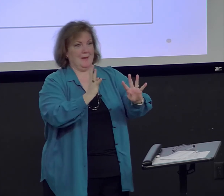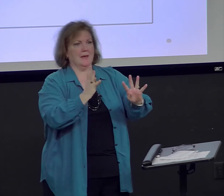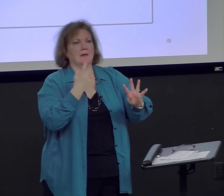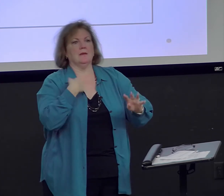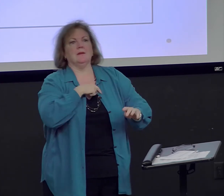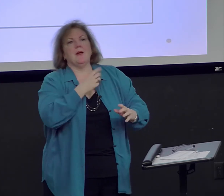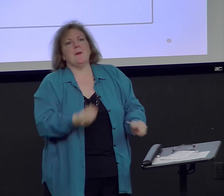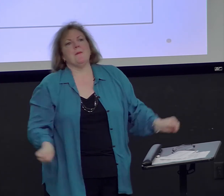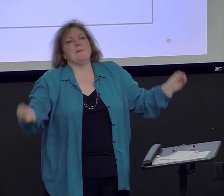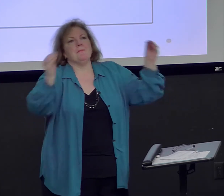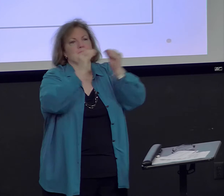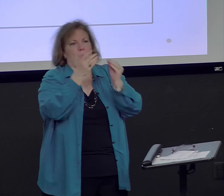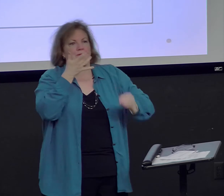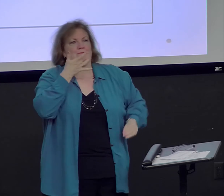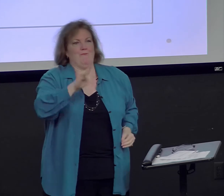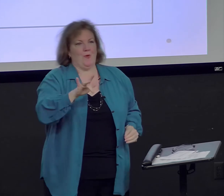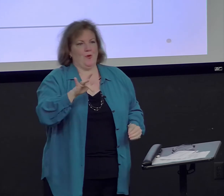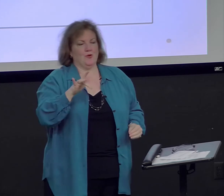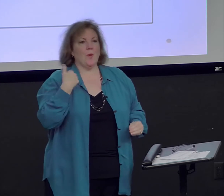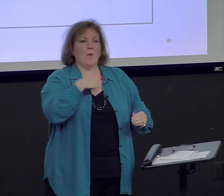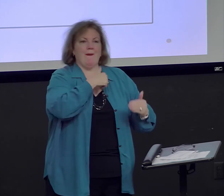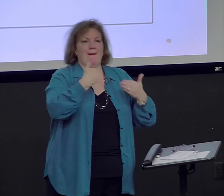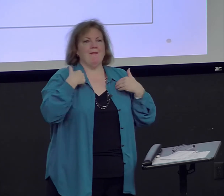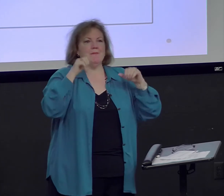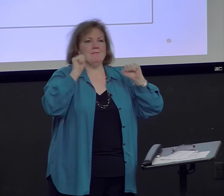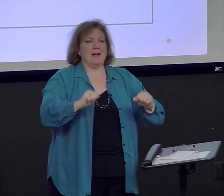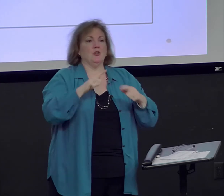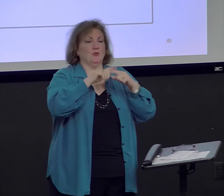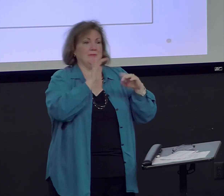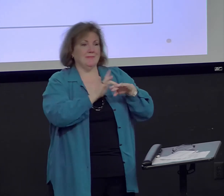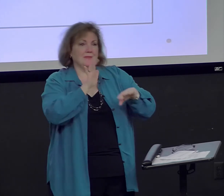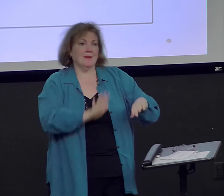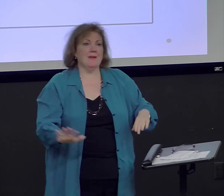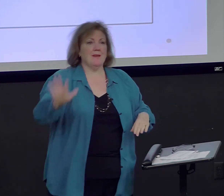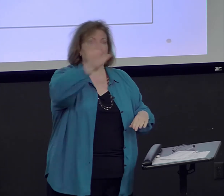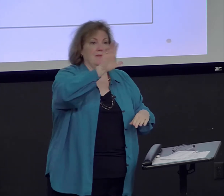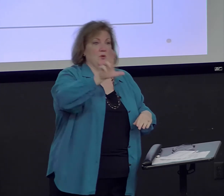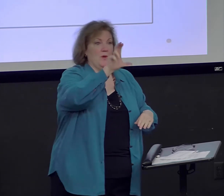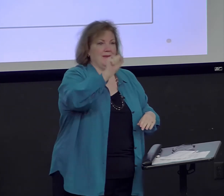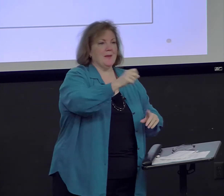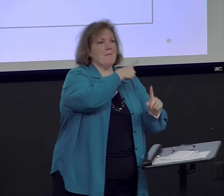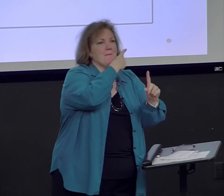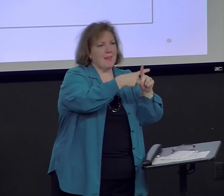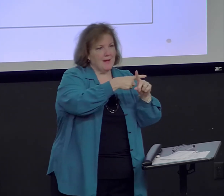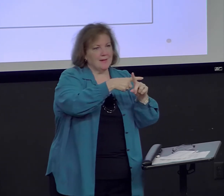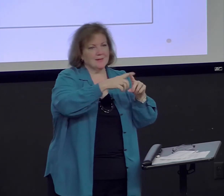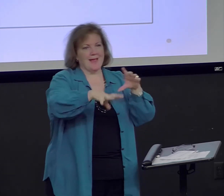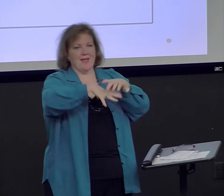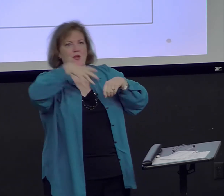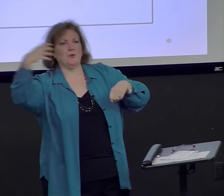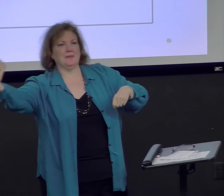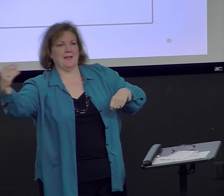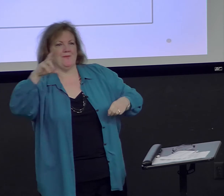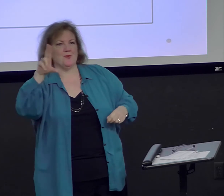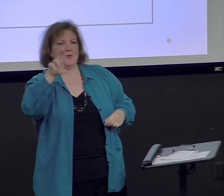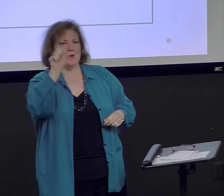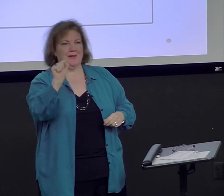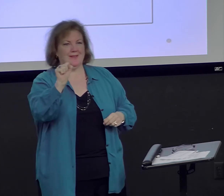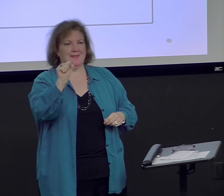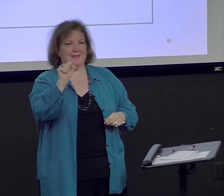Because of our video streaming capability, we're even more fortunate to have the opportunity to not